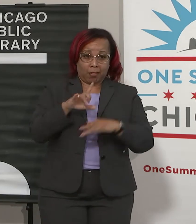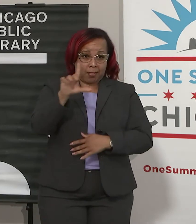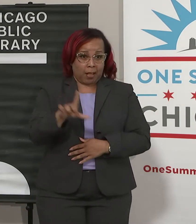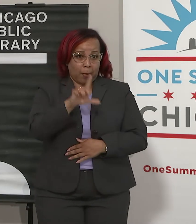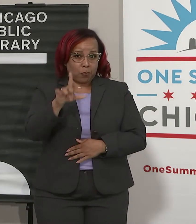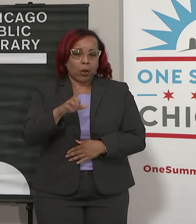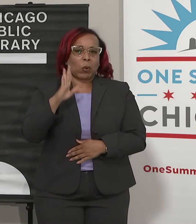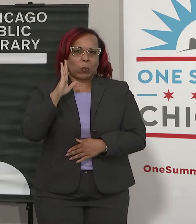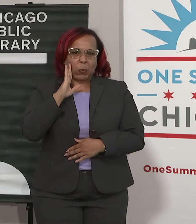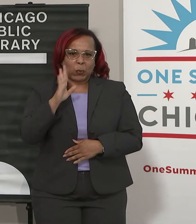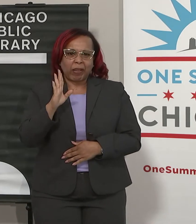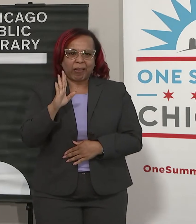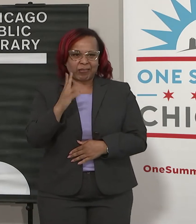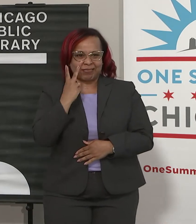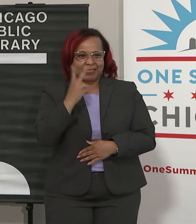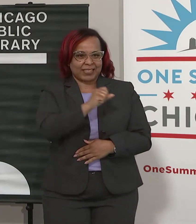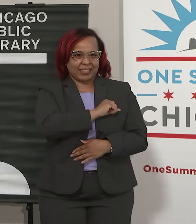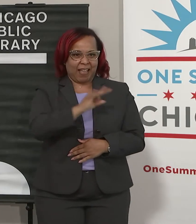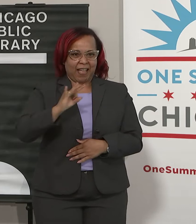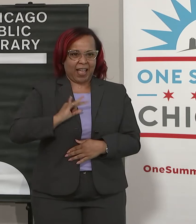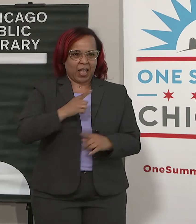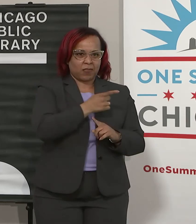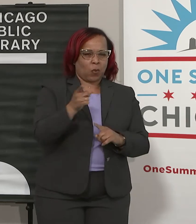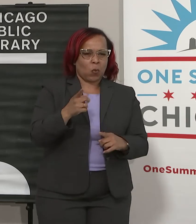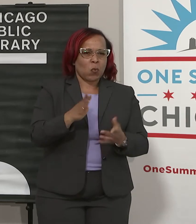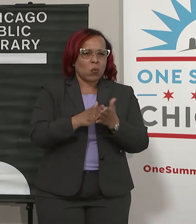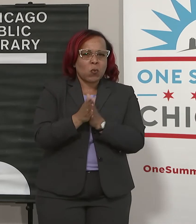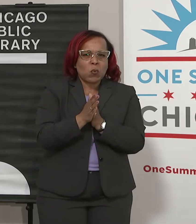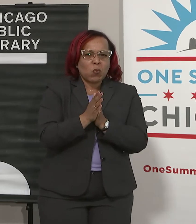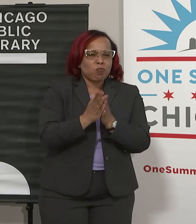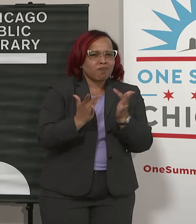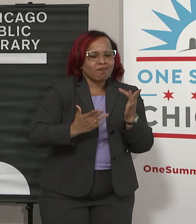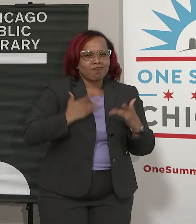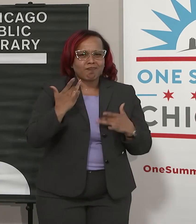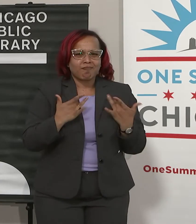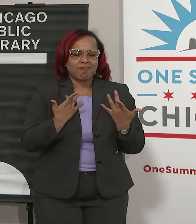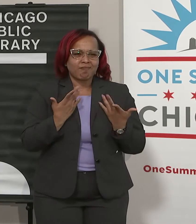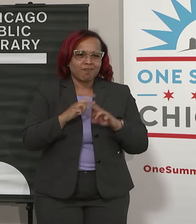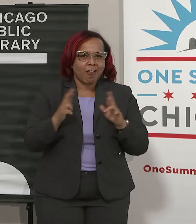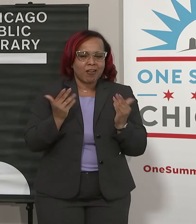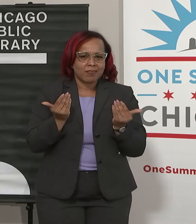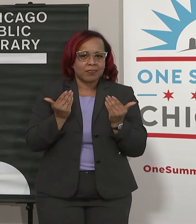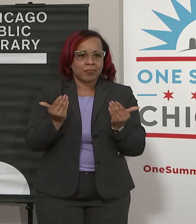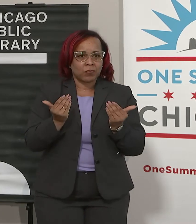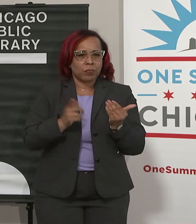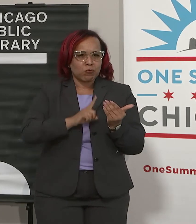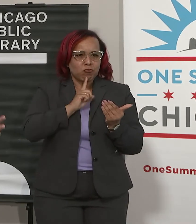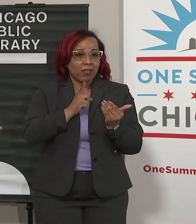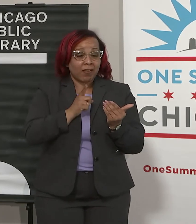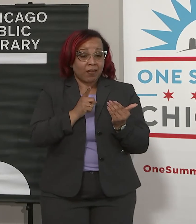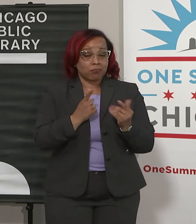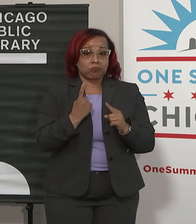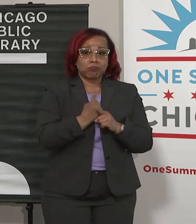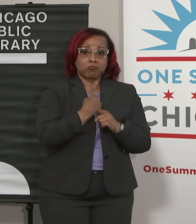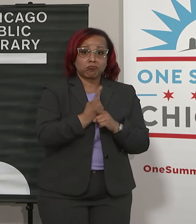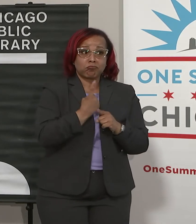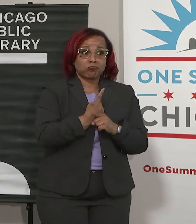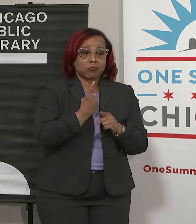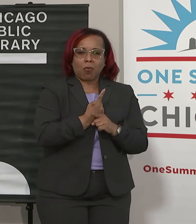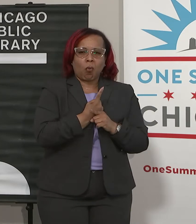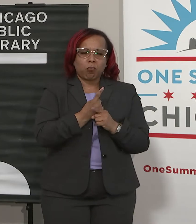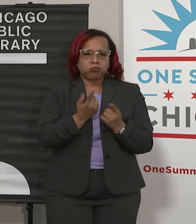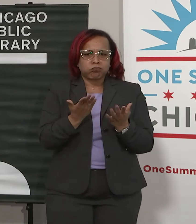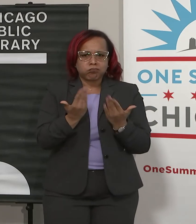are going to meet a staff that is energized and enthusiastic about really reaching beyond these walls